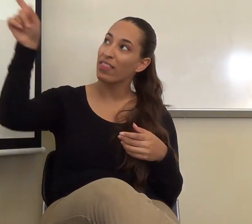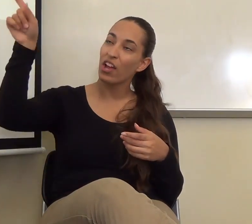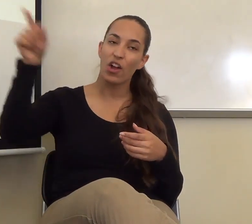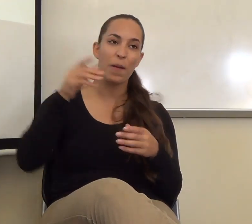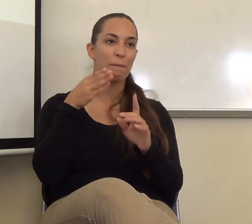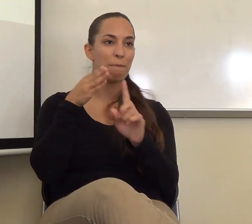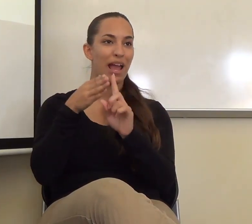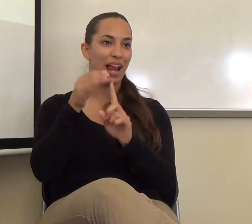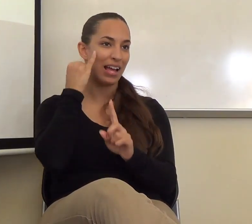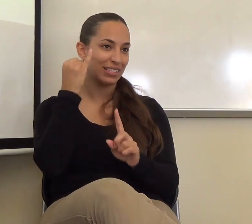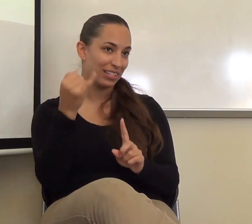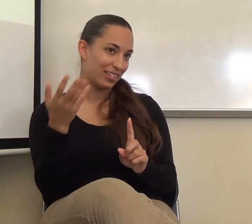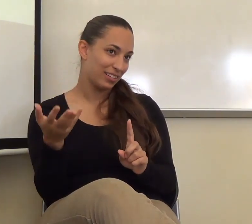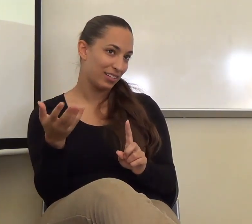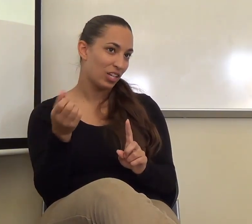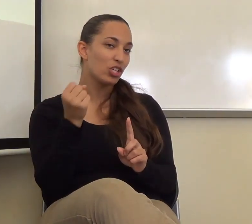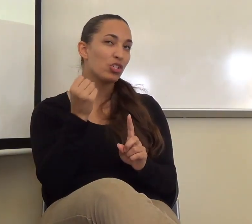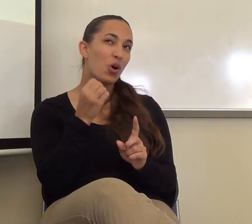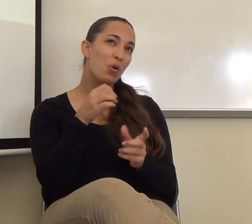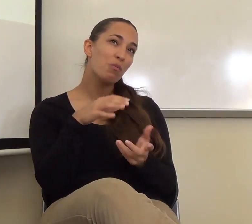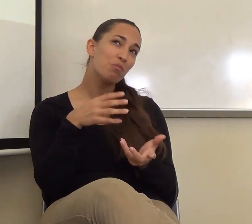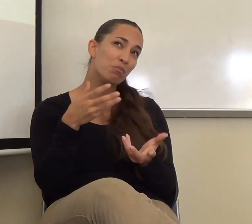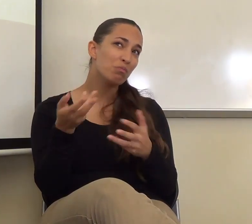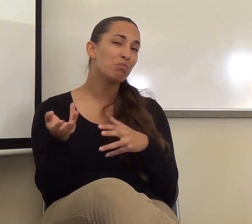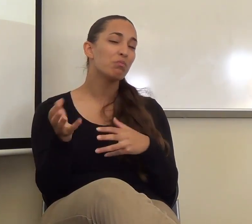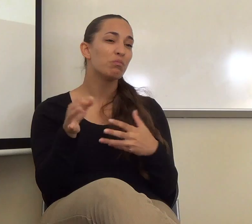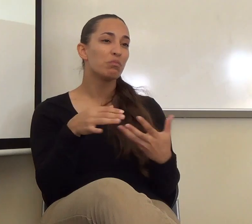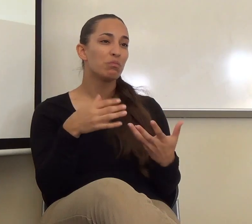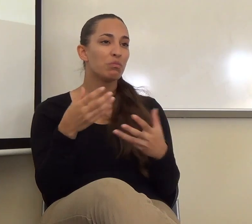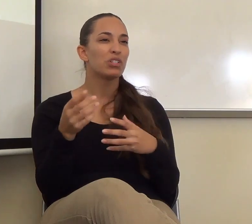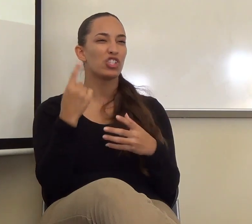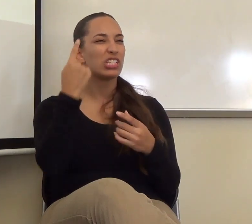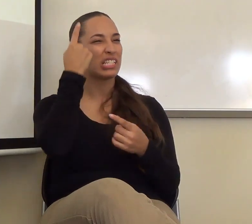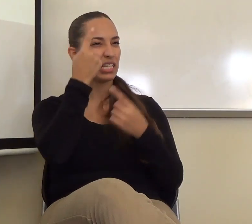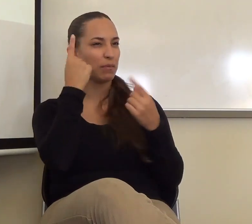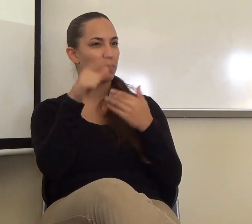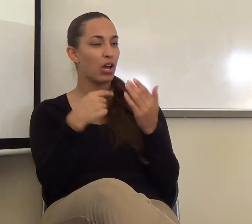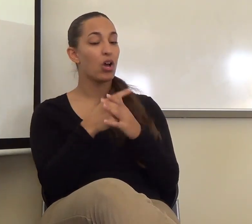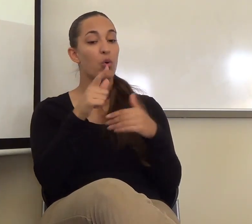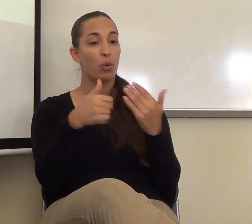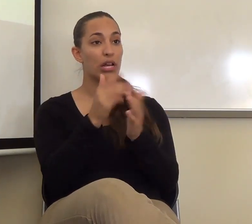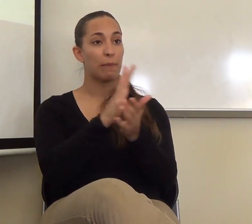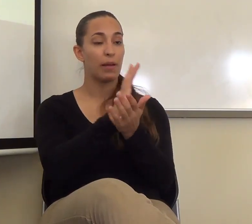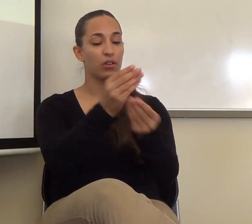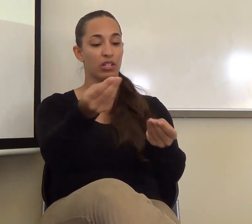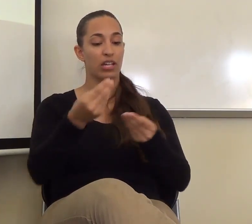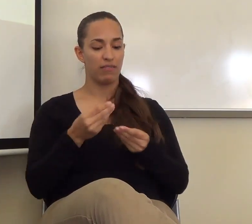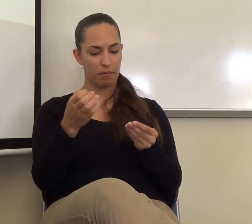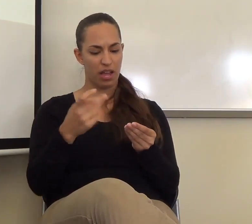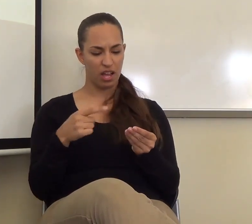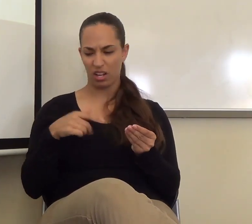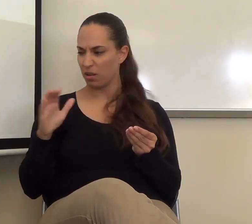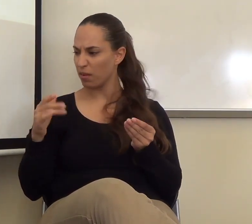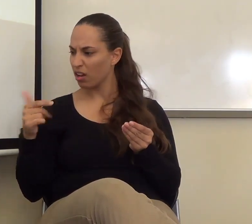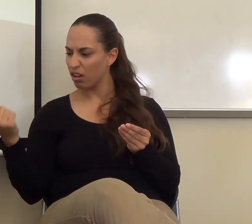another consideration. I'm just saying, this is a consideration. And when you get papers back and you compare them with somebody sitting next to you, and you say, wait a minute,